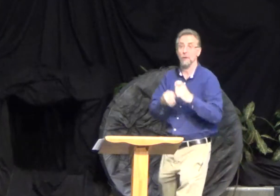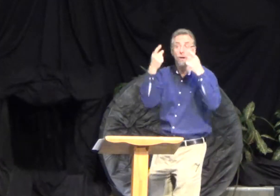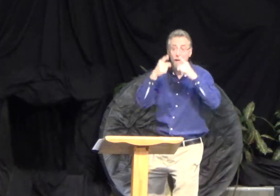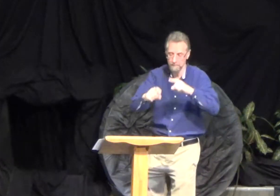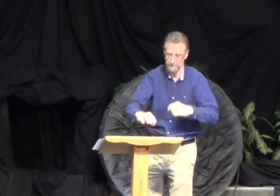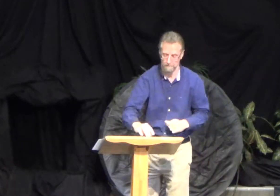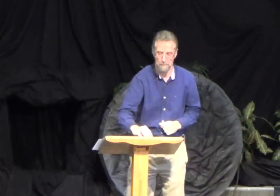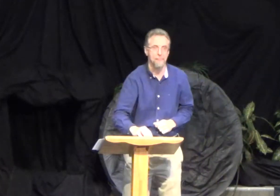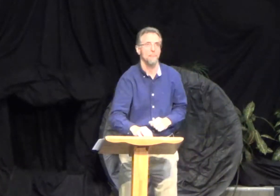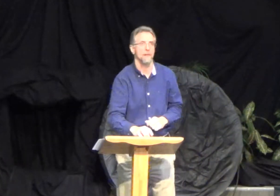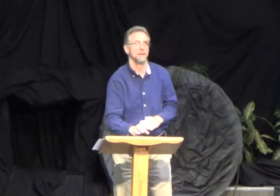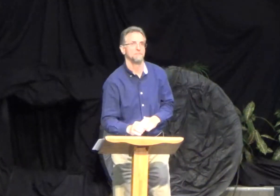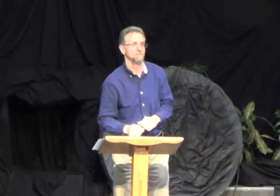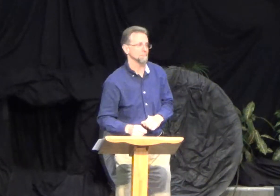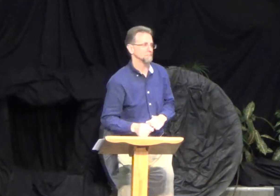The English is going to change.